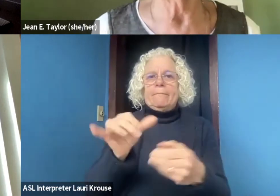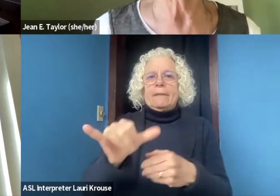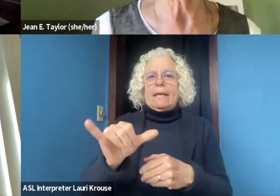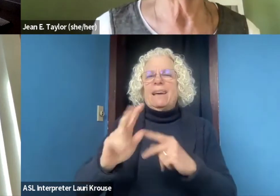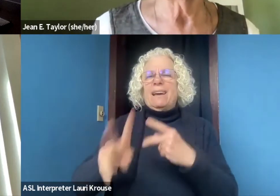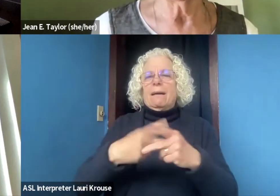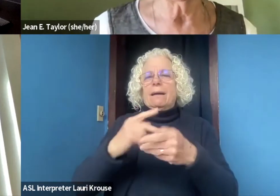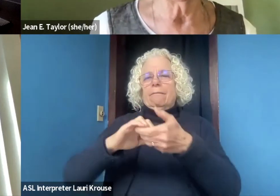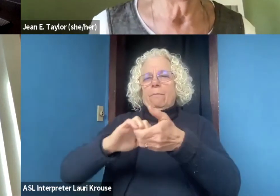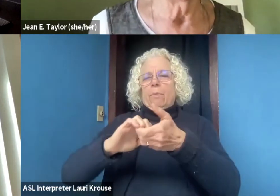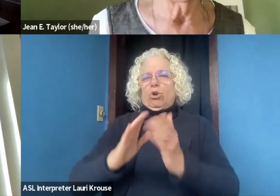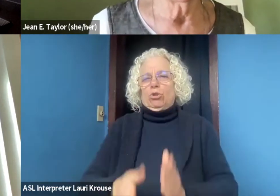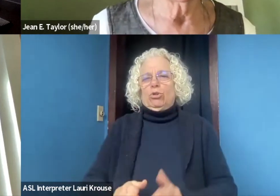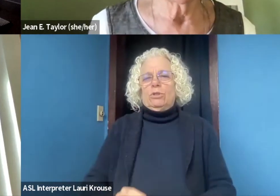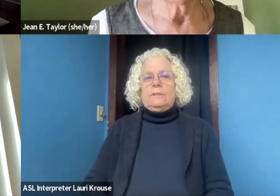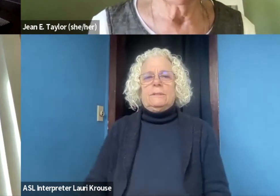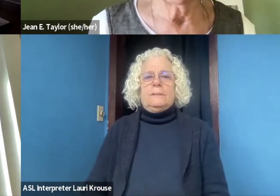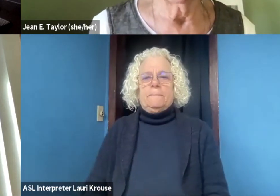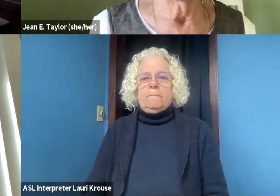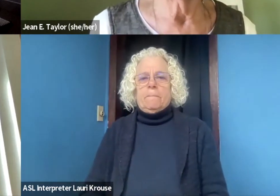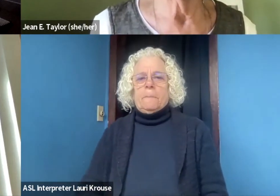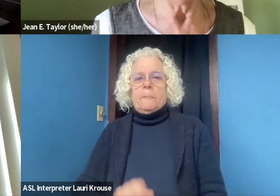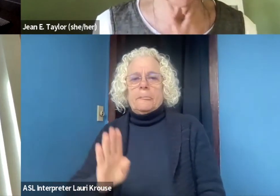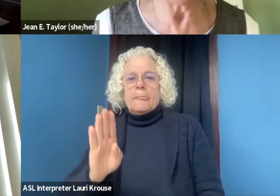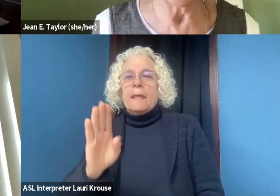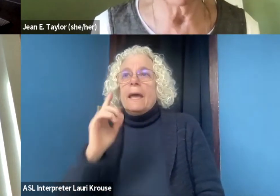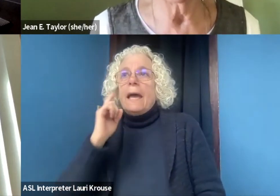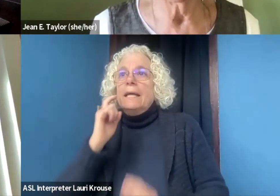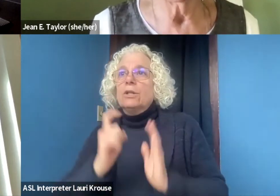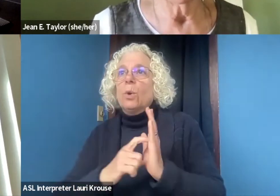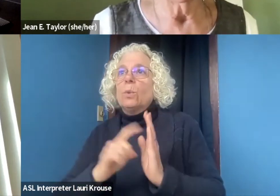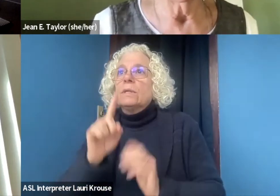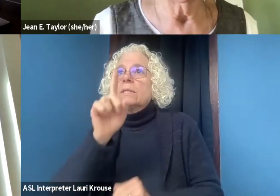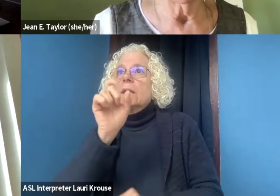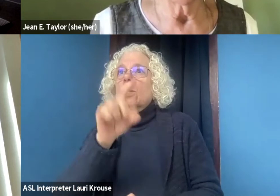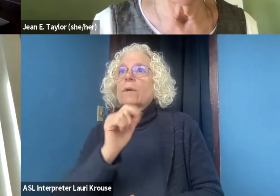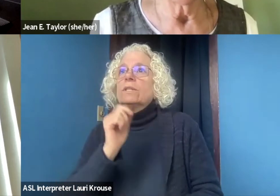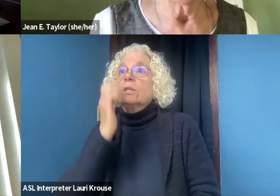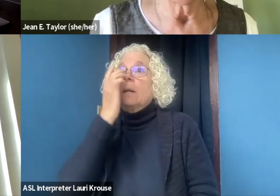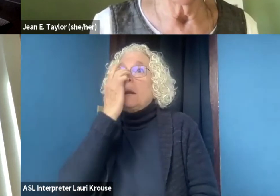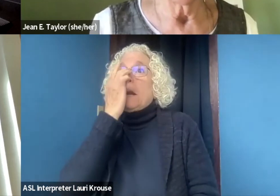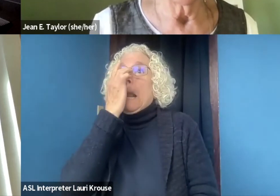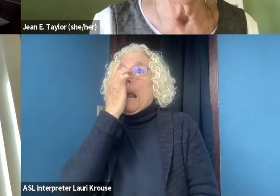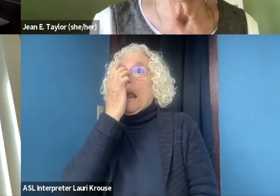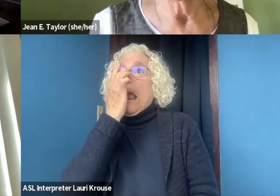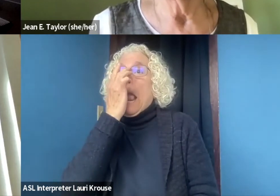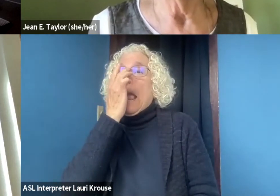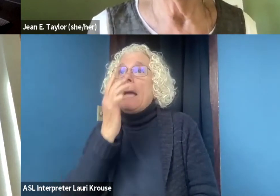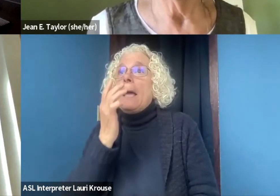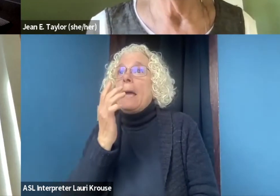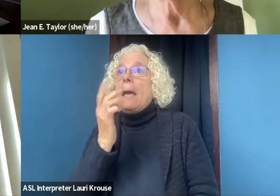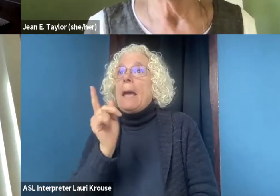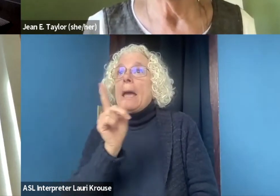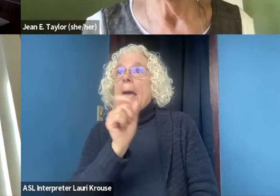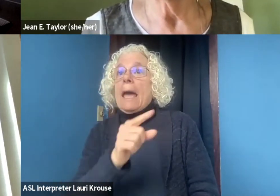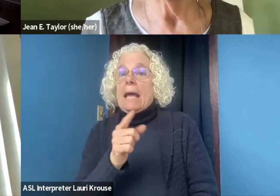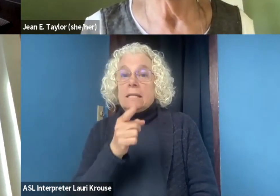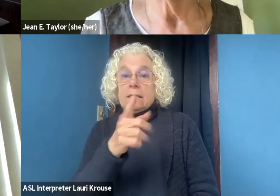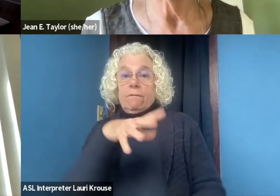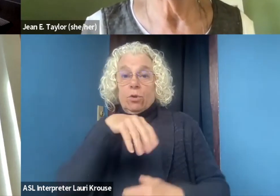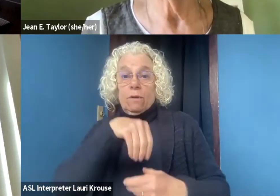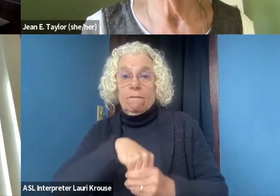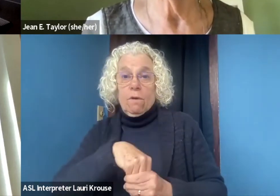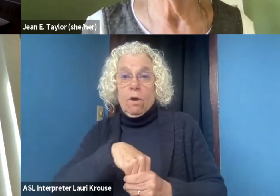partnership. And there is a question, Jean. Great. Do you participate in the New York City Water